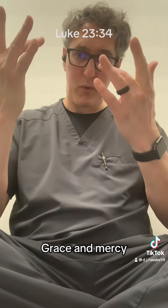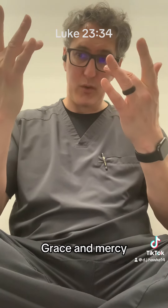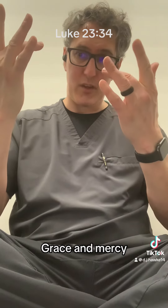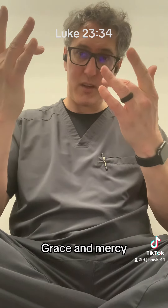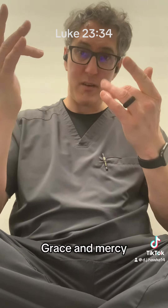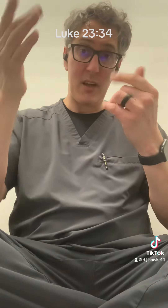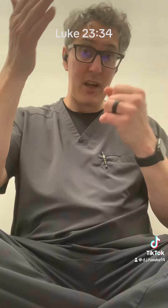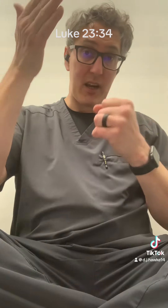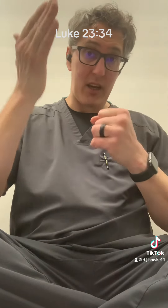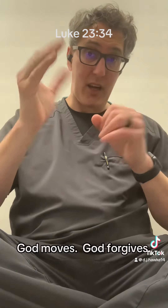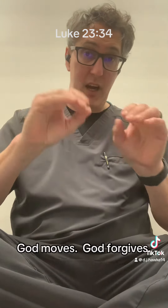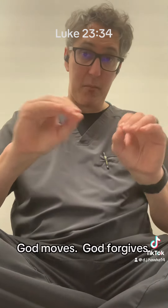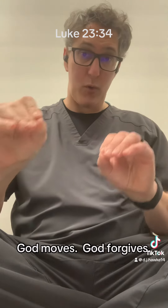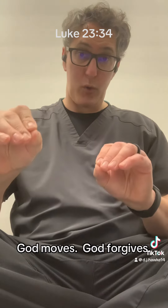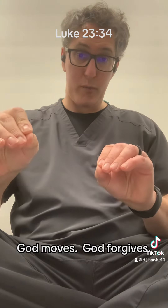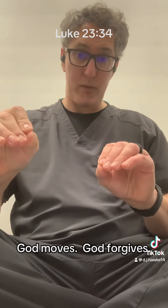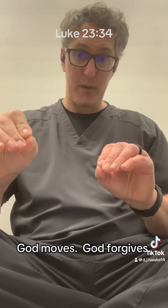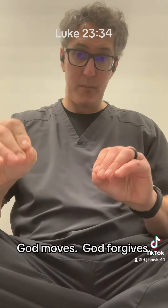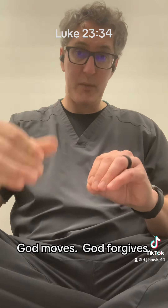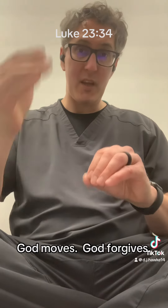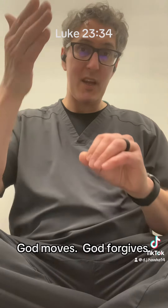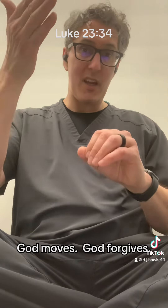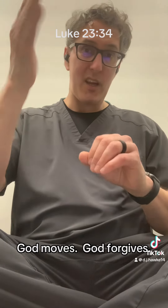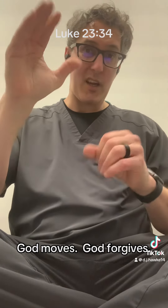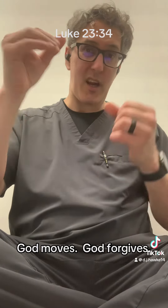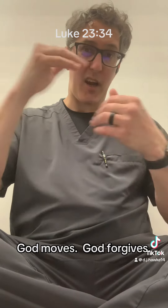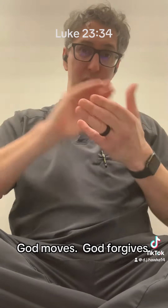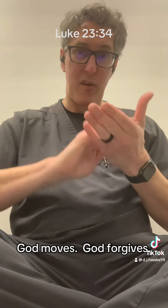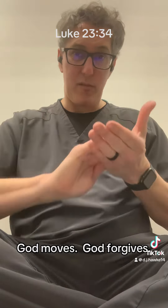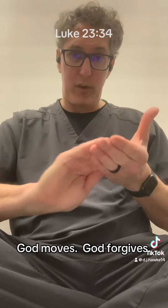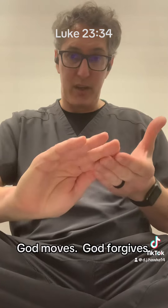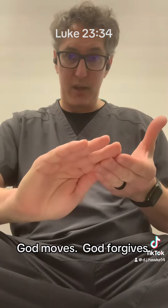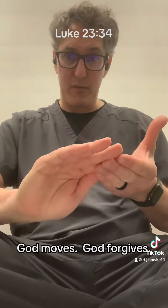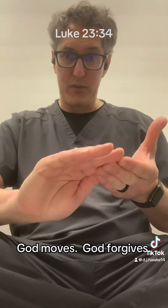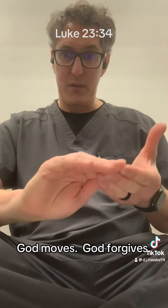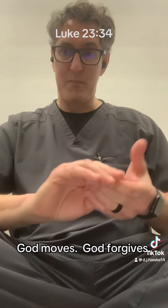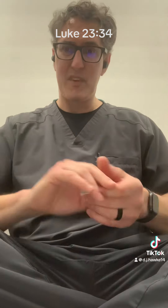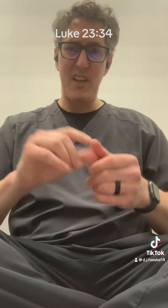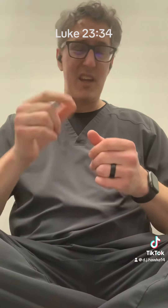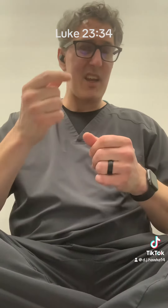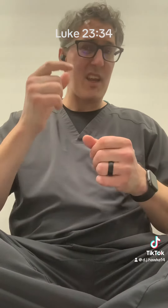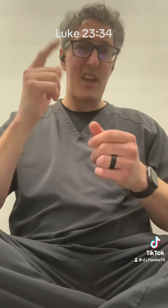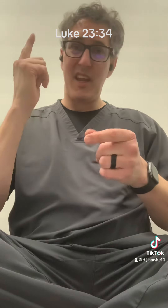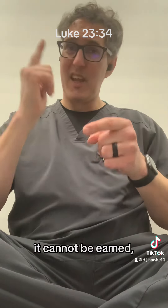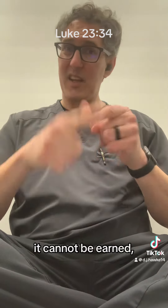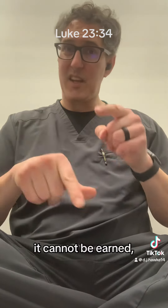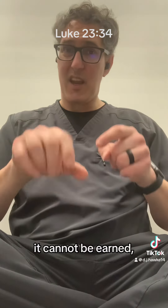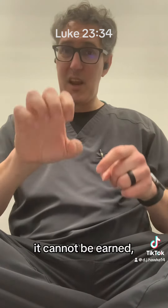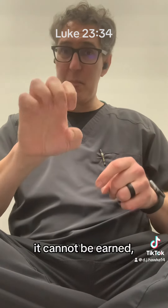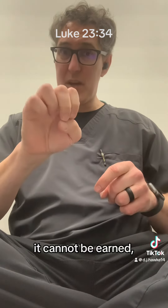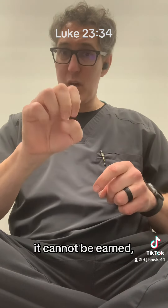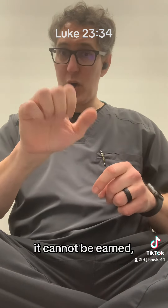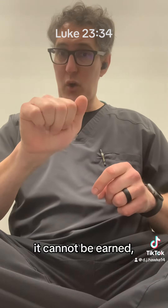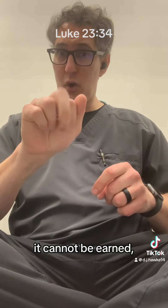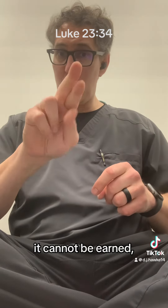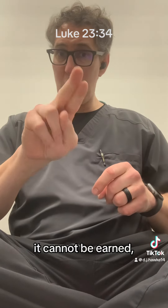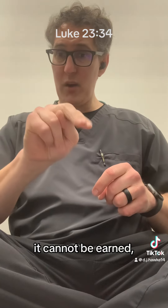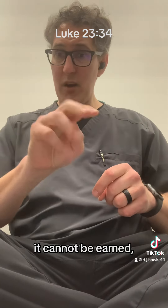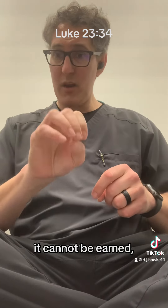mercy, God moves. God forgives. It cannot be earned,